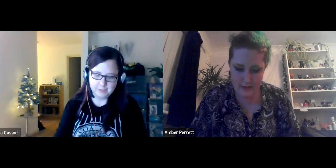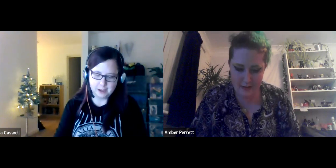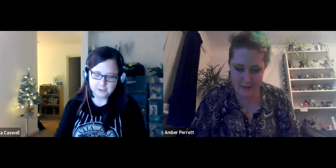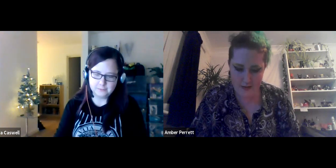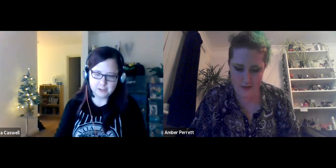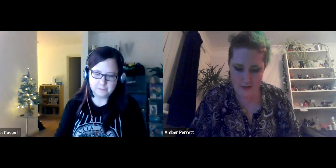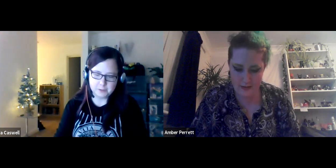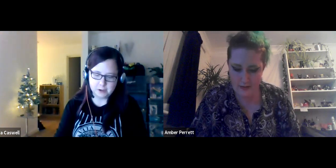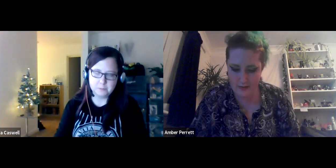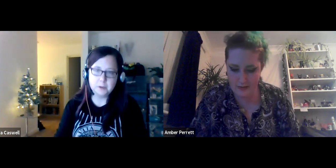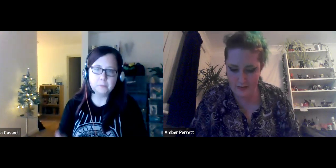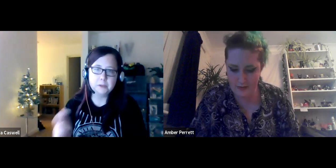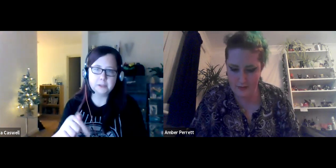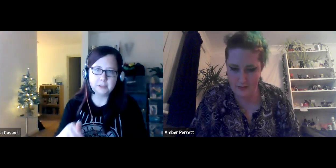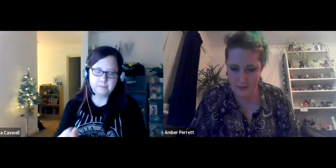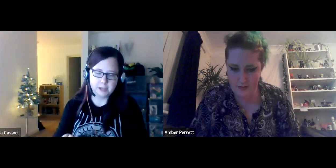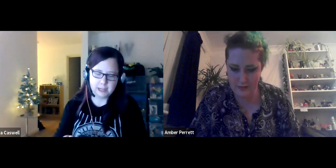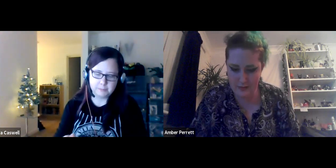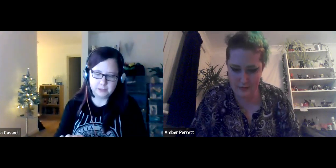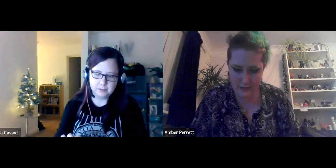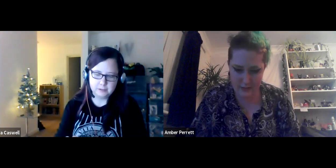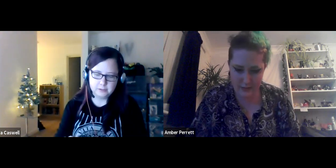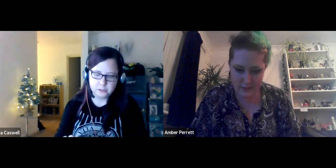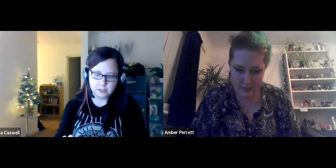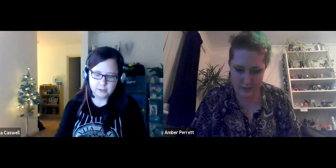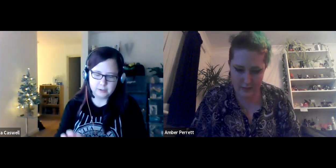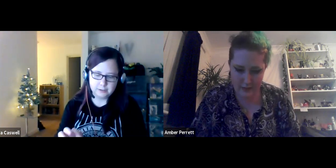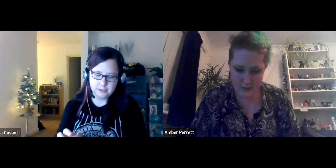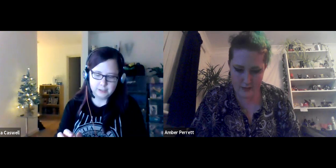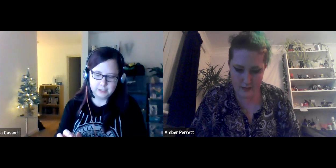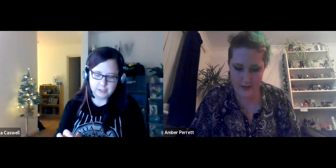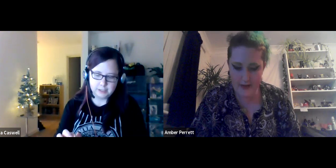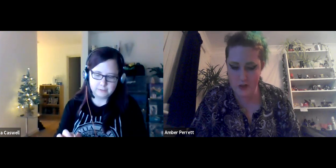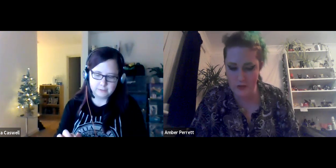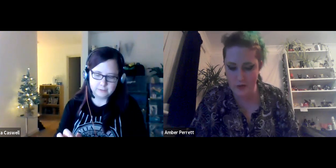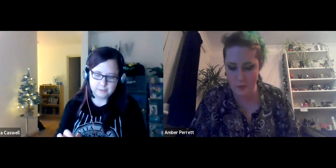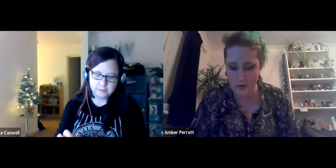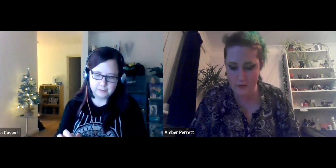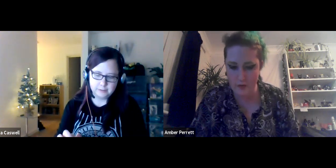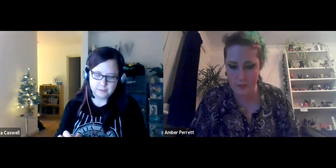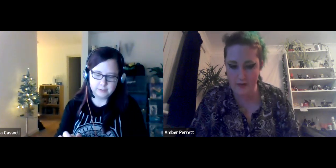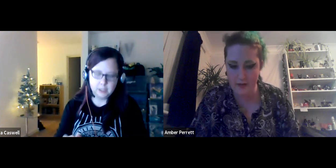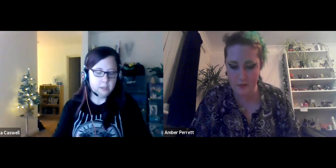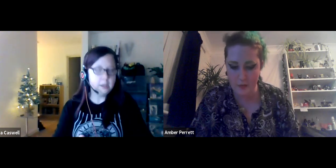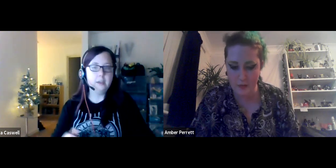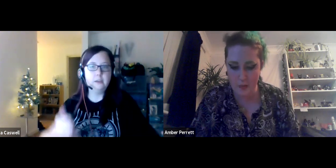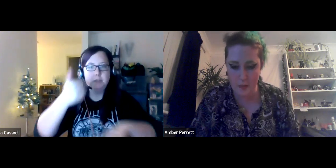I don't think I'll put the app in the chat. I think I showed it on one of them, but I think that was yeah, it is